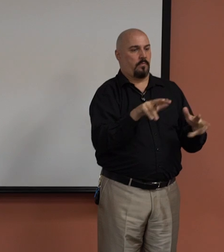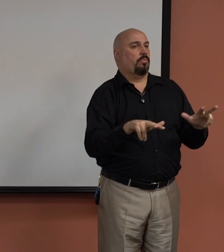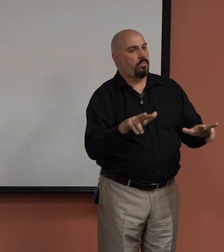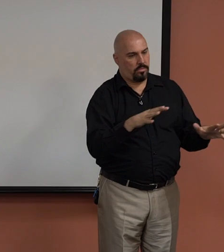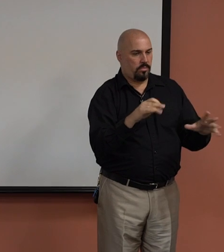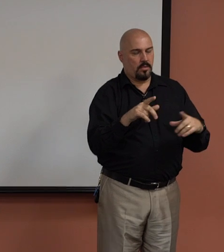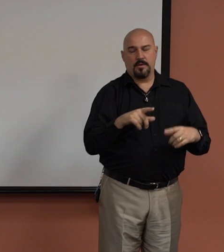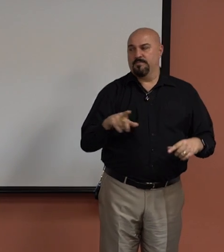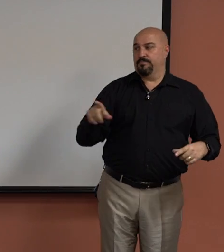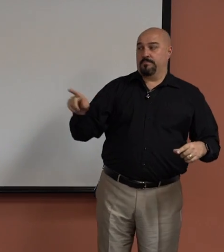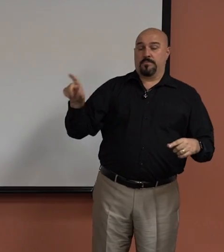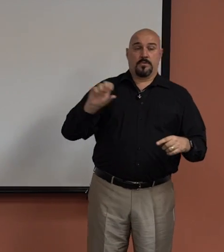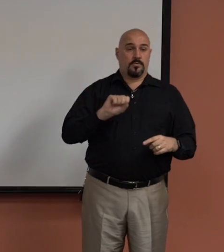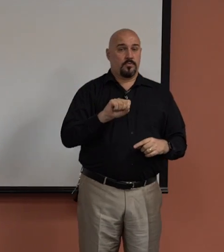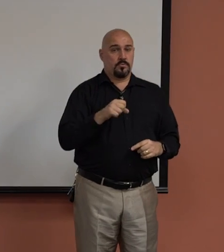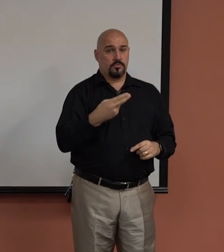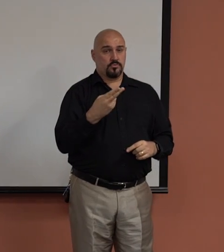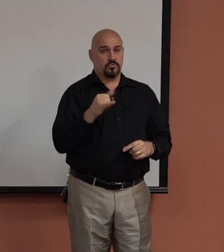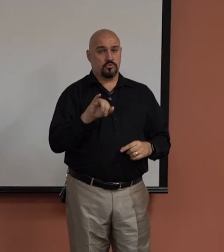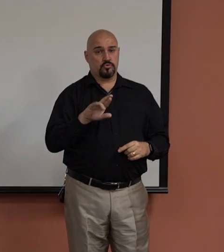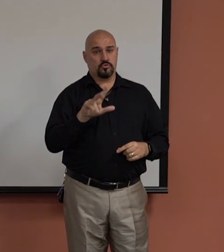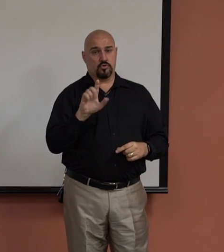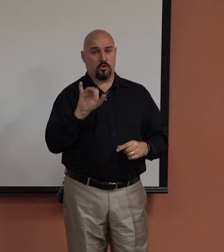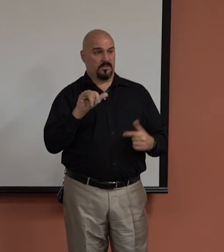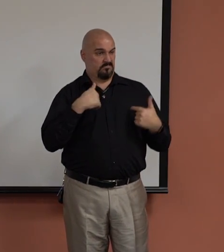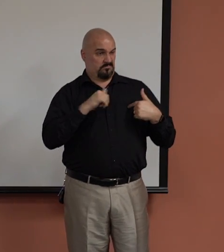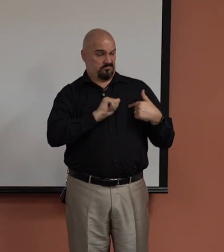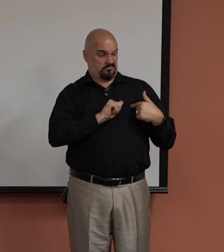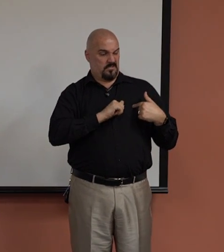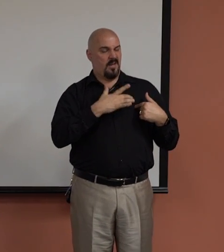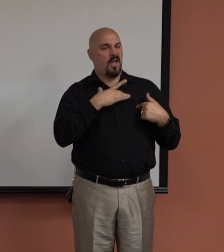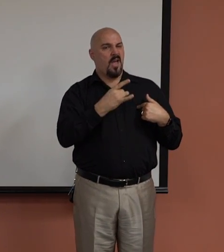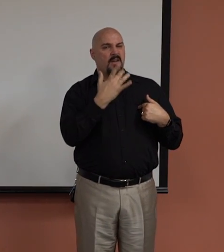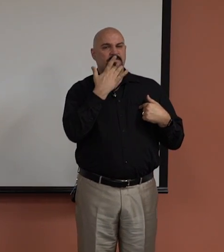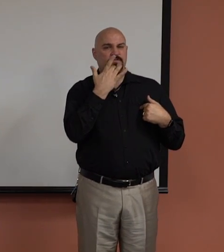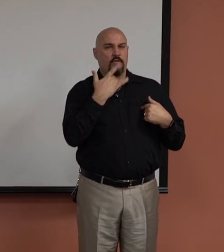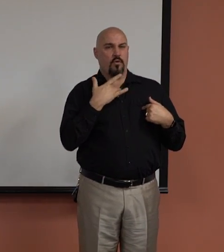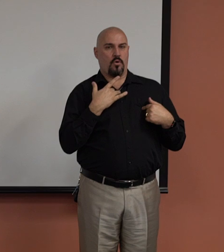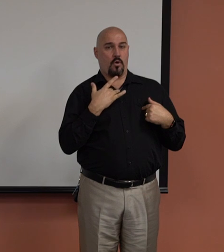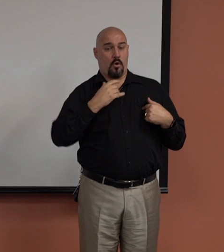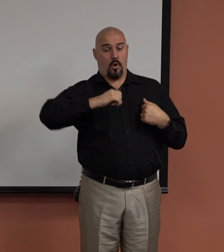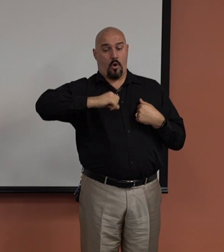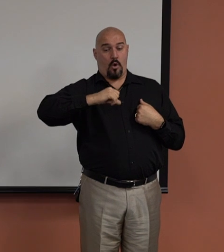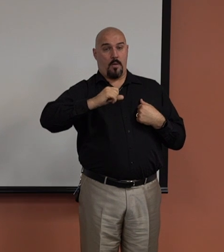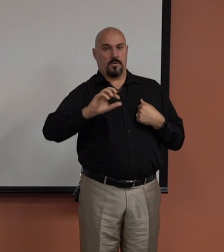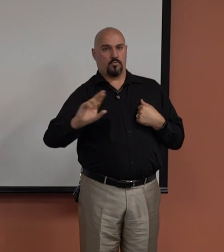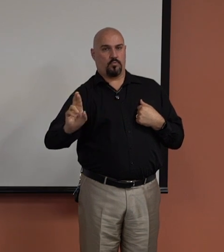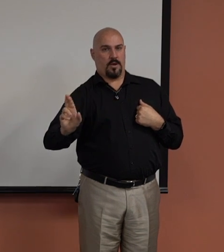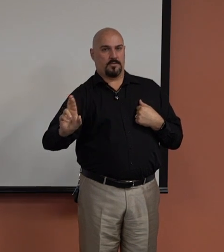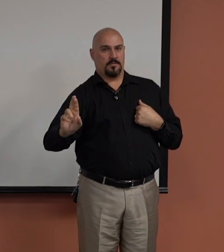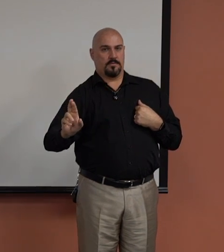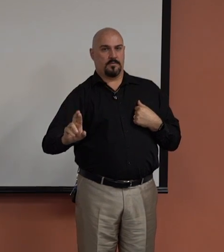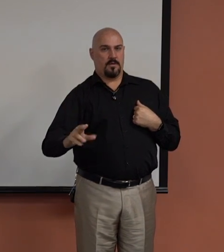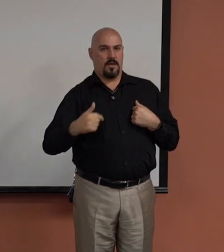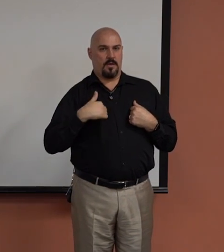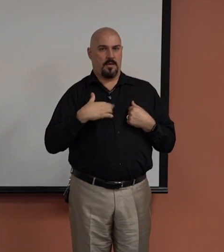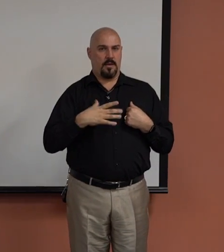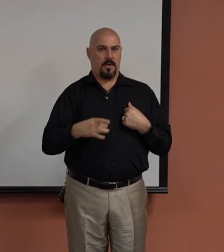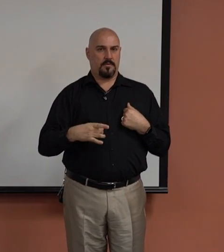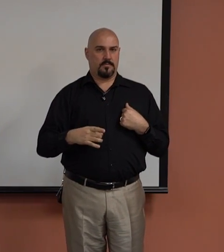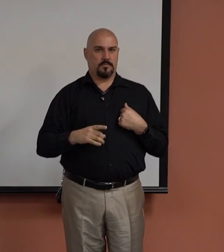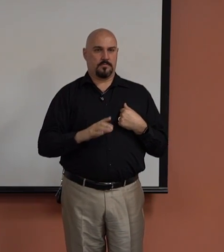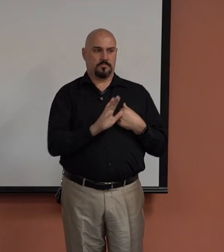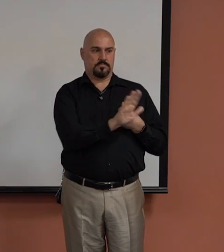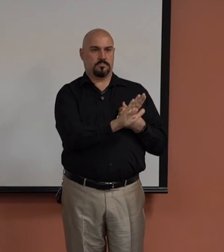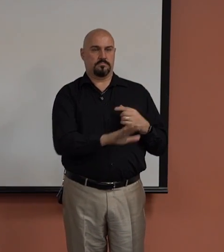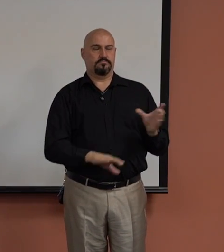So, somebody who is accustomed to walking sighted guide, or they may tell you something similar. I